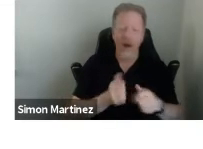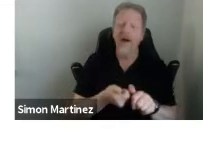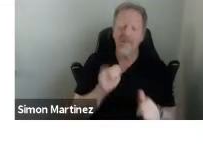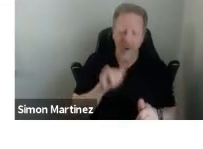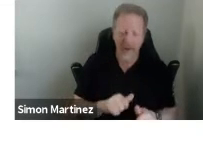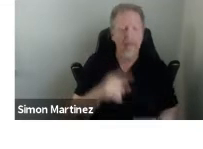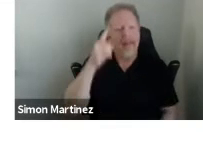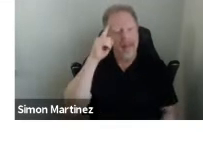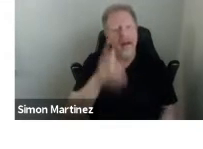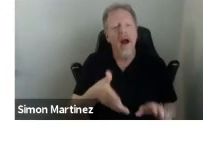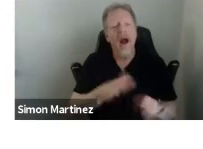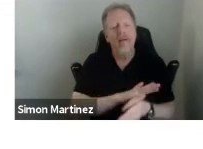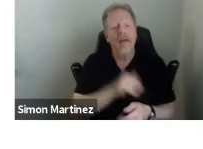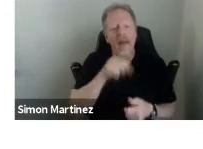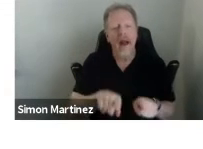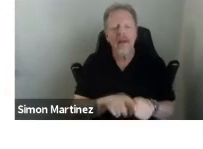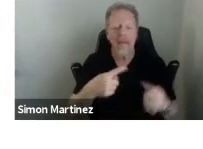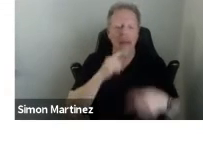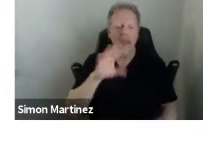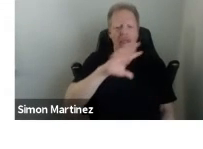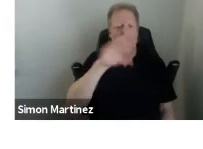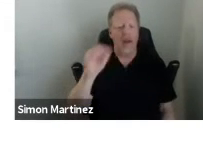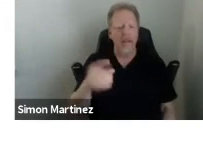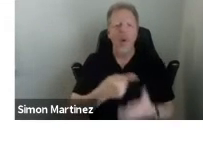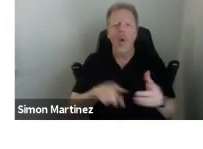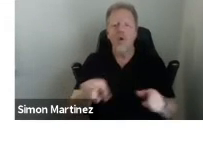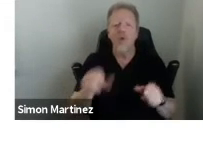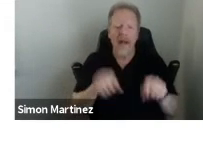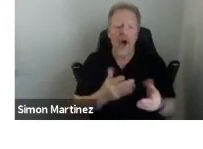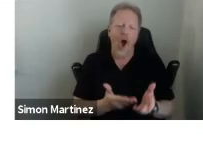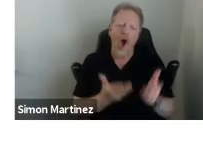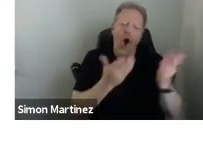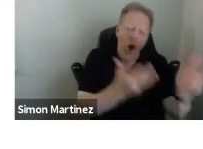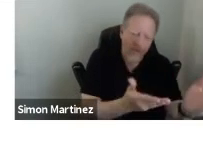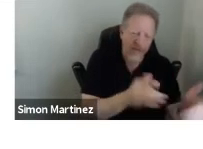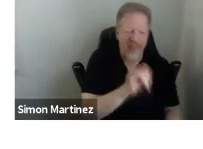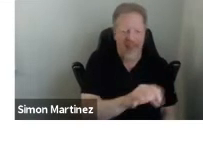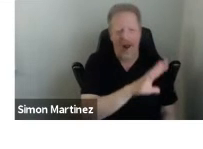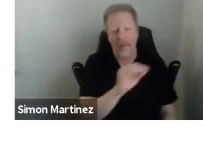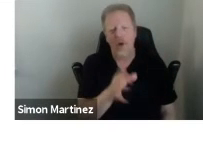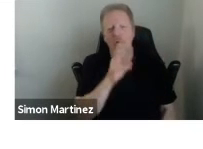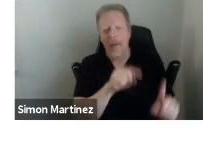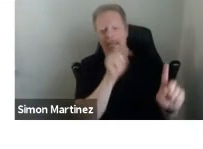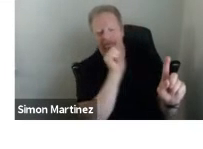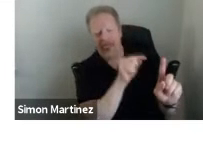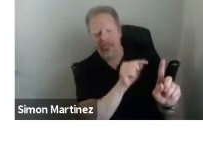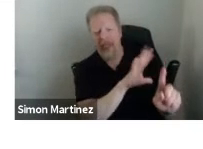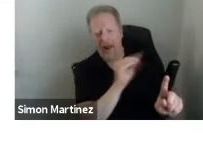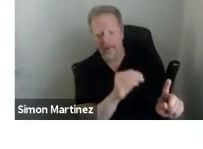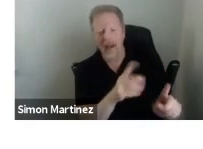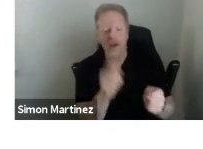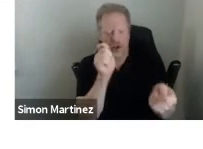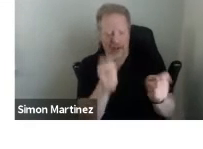the cover letter. It's about the company, what you can offer at that company. And you want to tailor